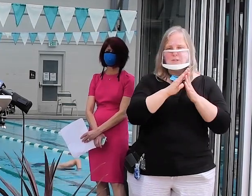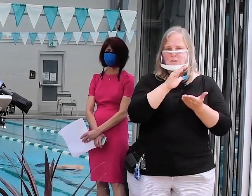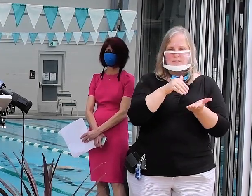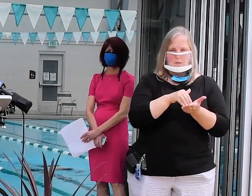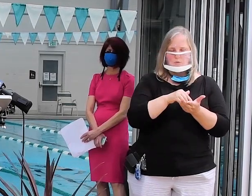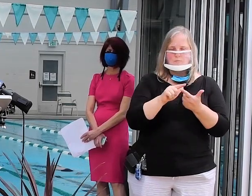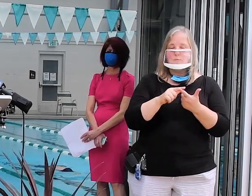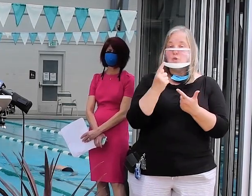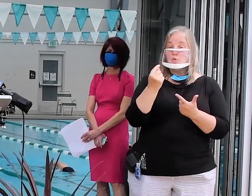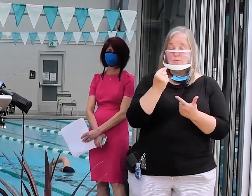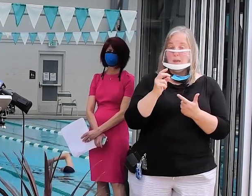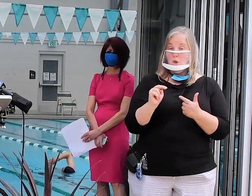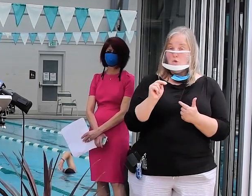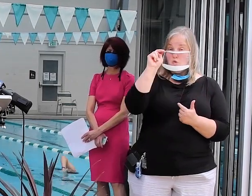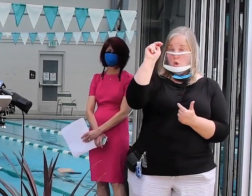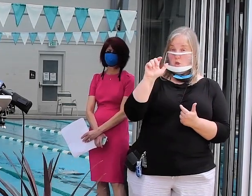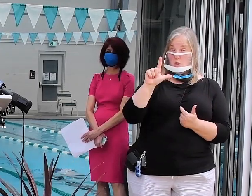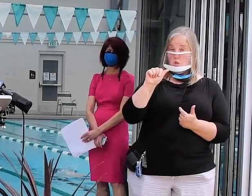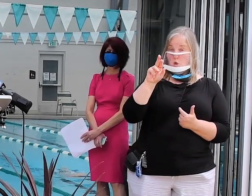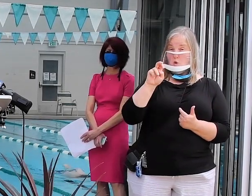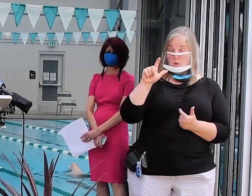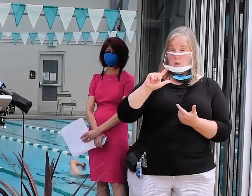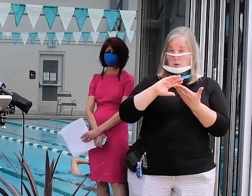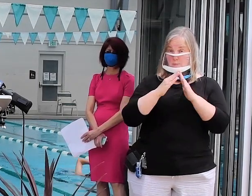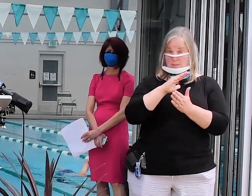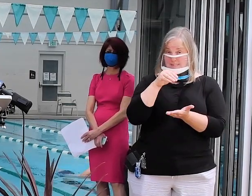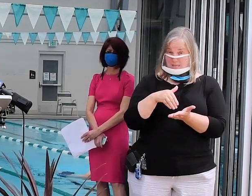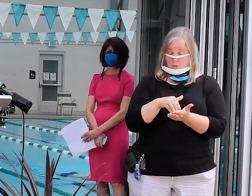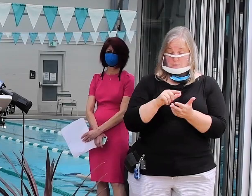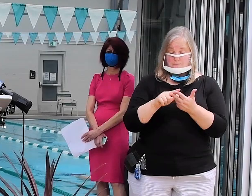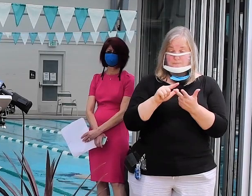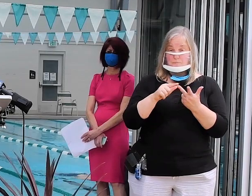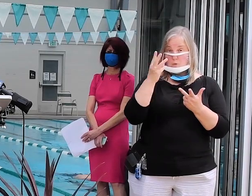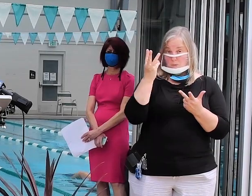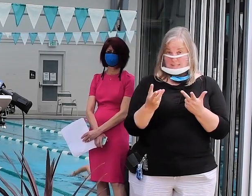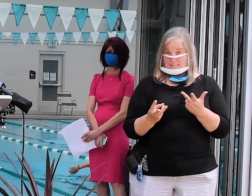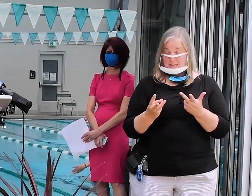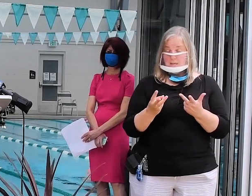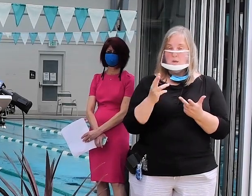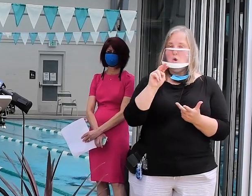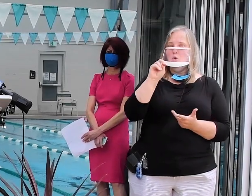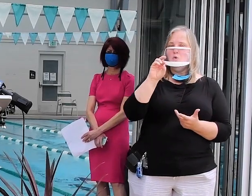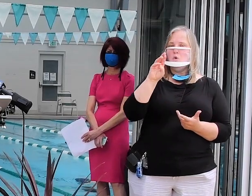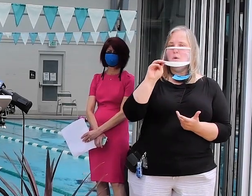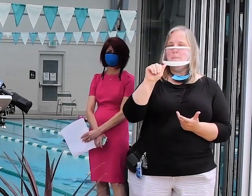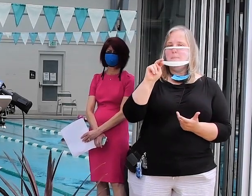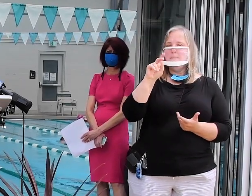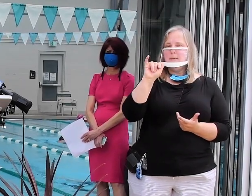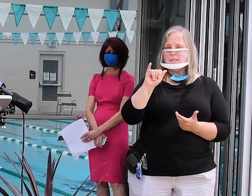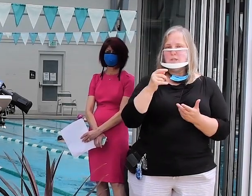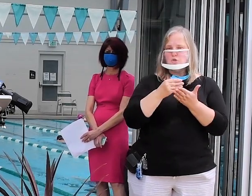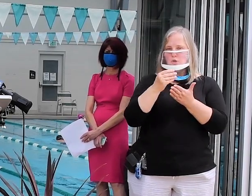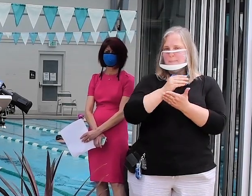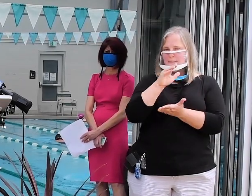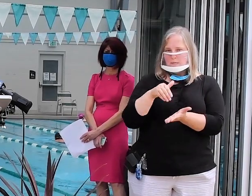Tuesday, North Laurel Community Center. Wednesday, Normandy Shopping